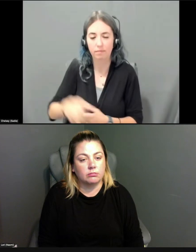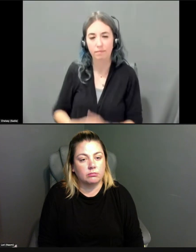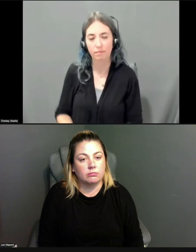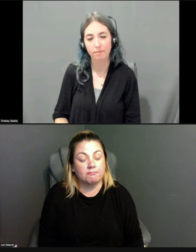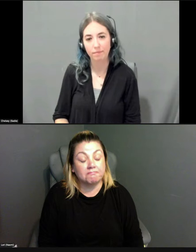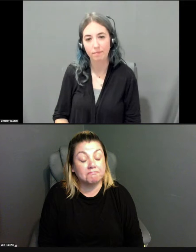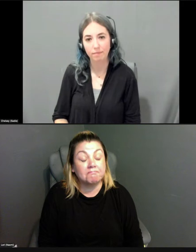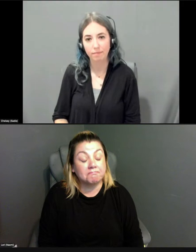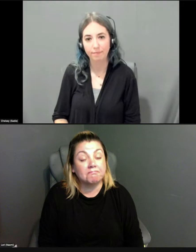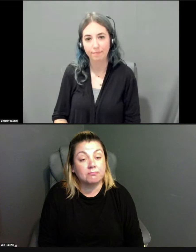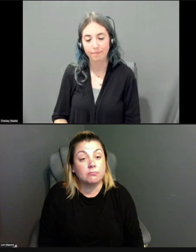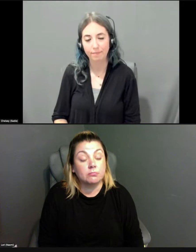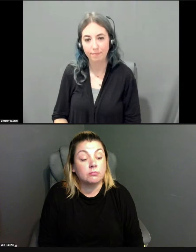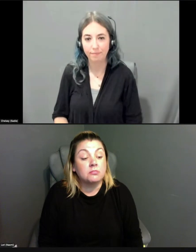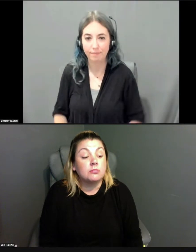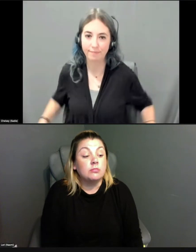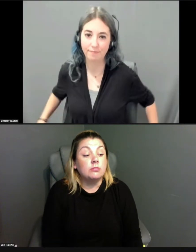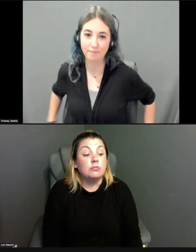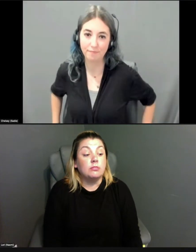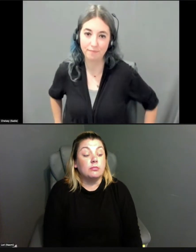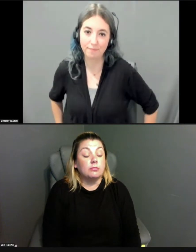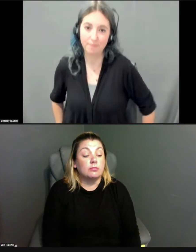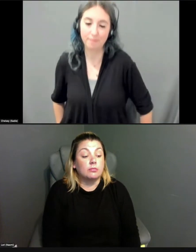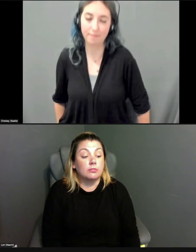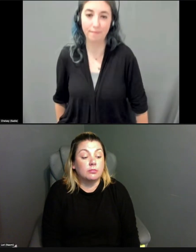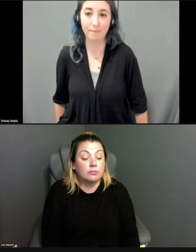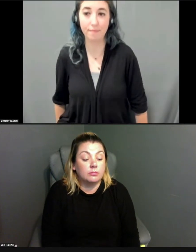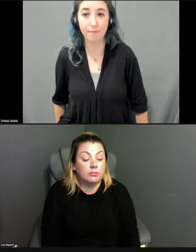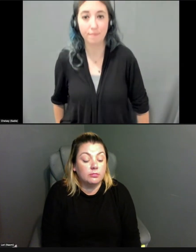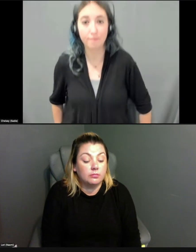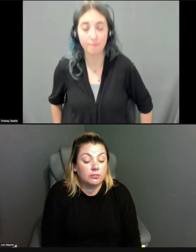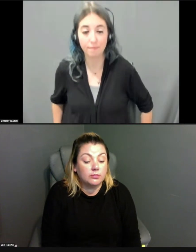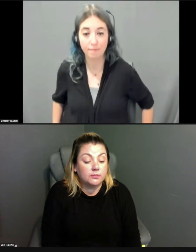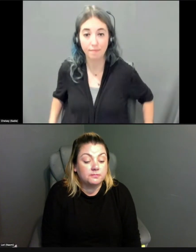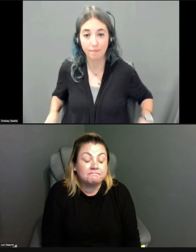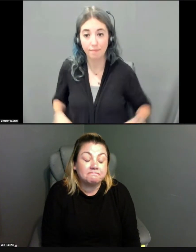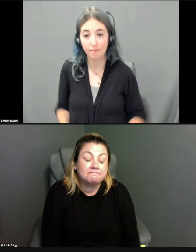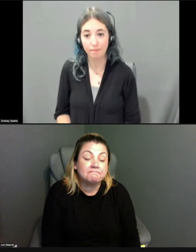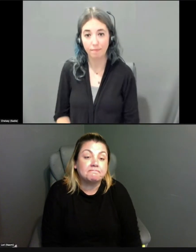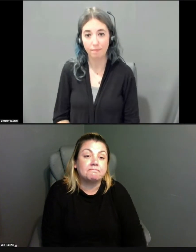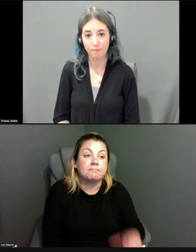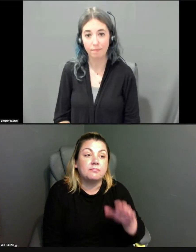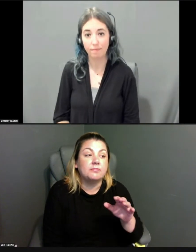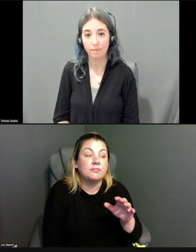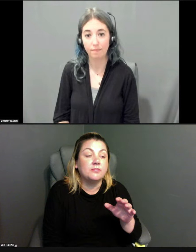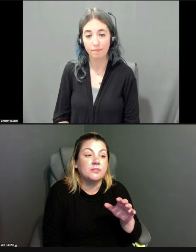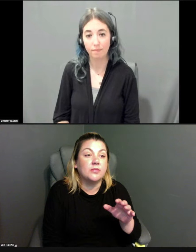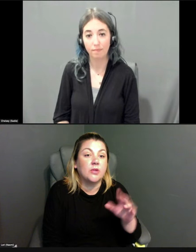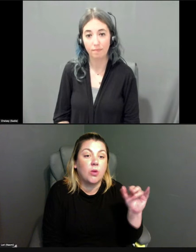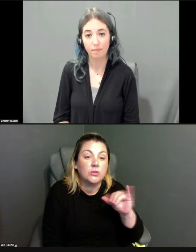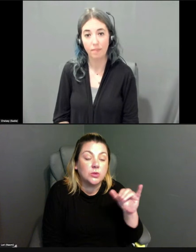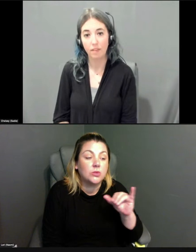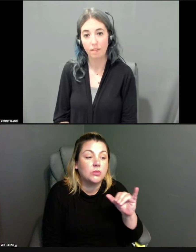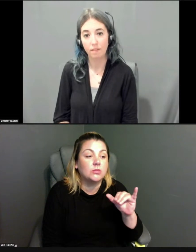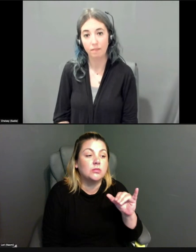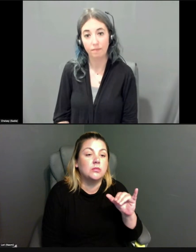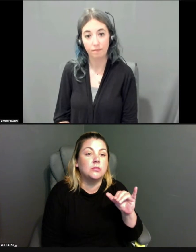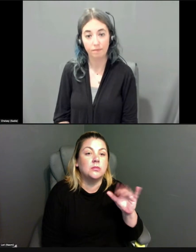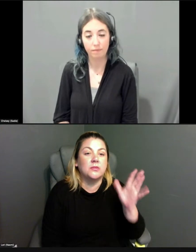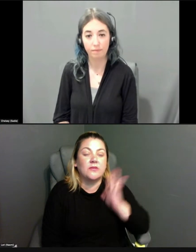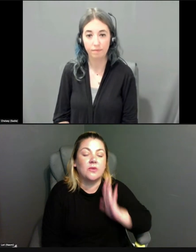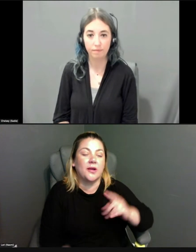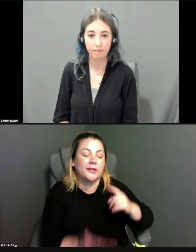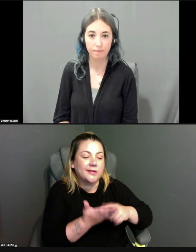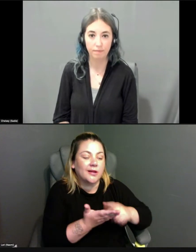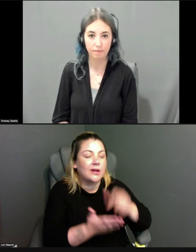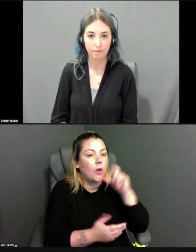and to carry out this whole concept of how these things apply way outside of dieting and food and body